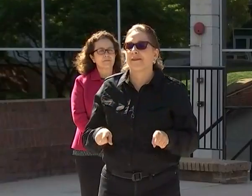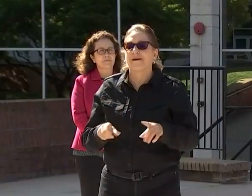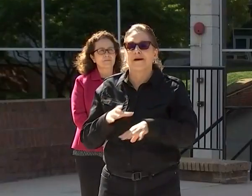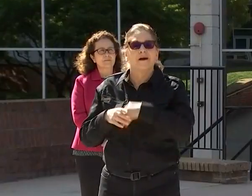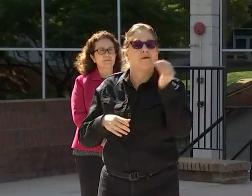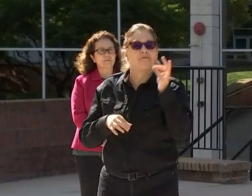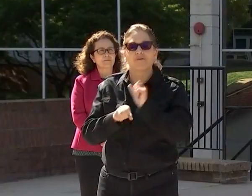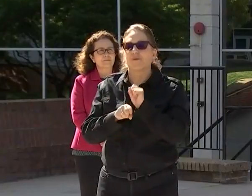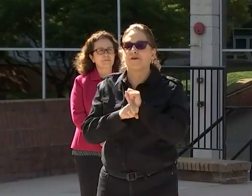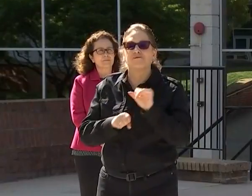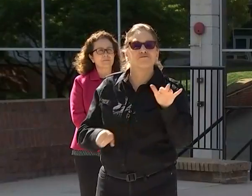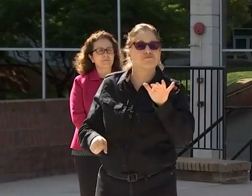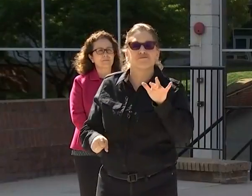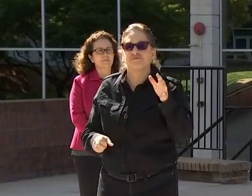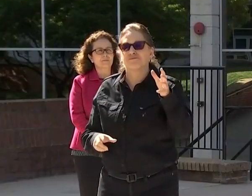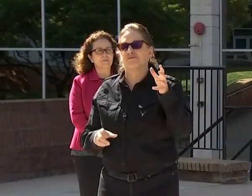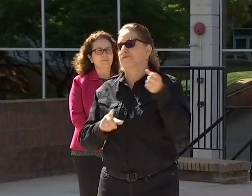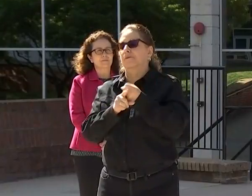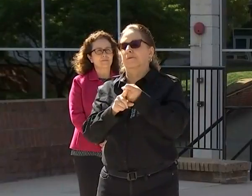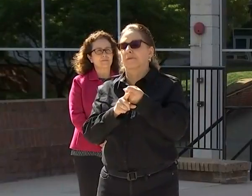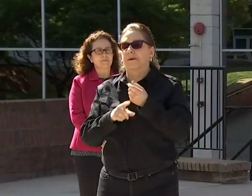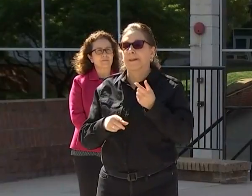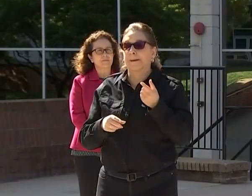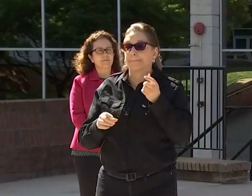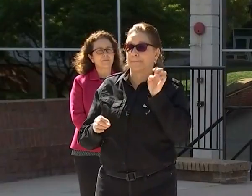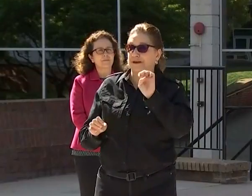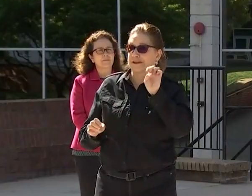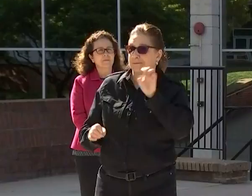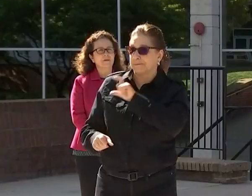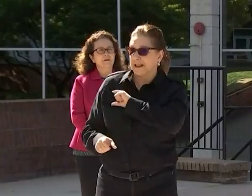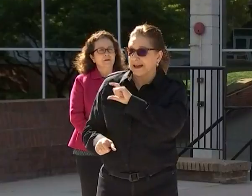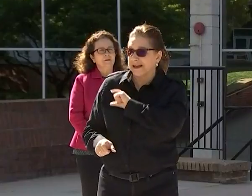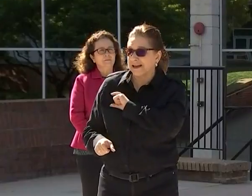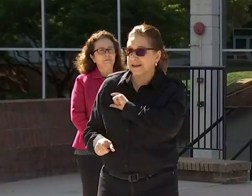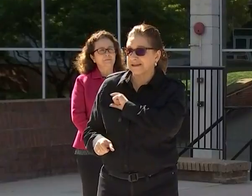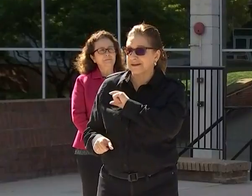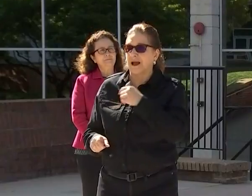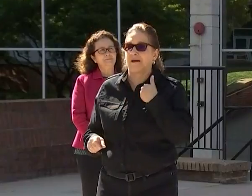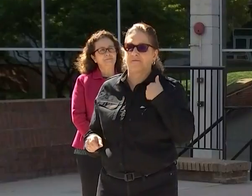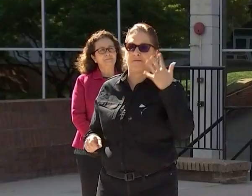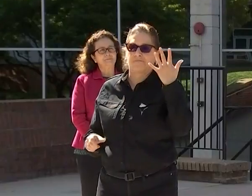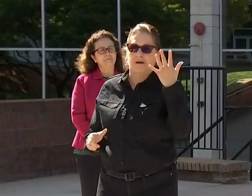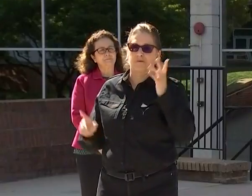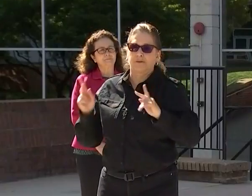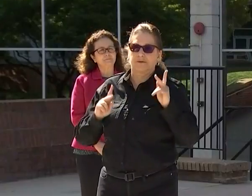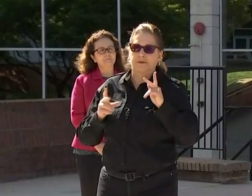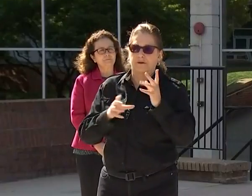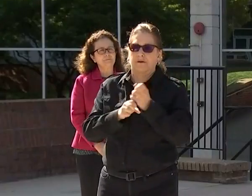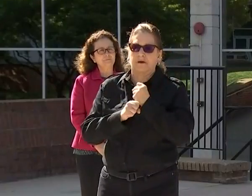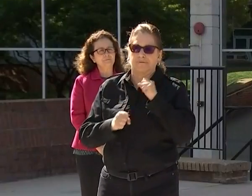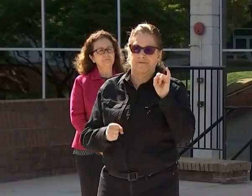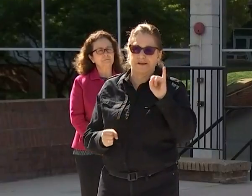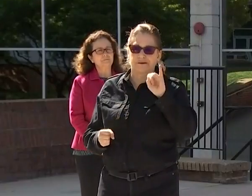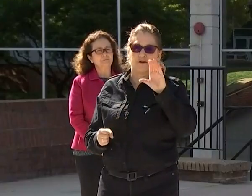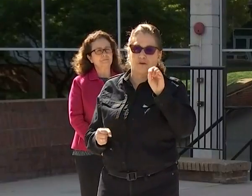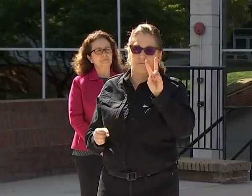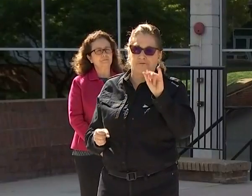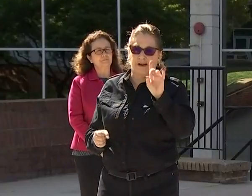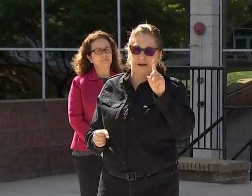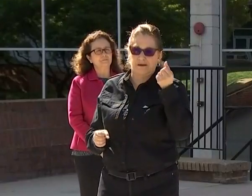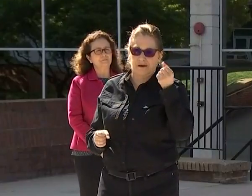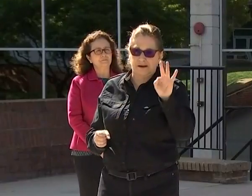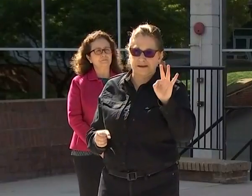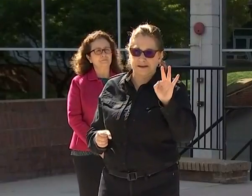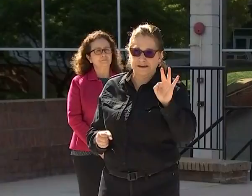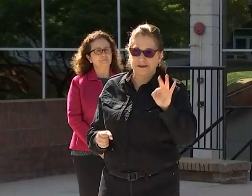had 5 individuals who have tested positive for COVID-19, and they have 161 personnel who are currently